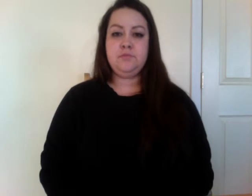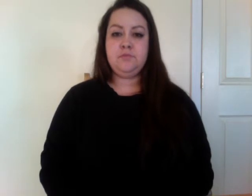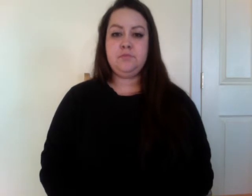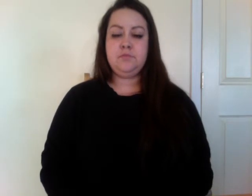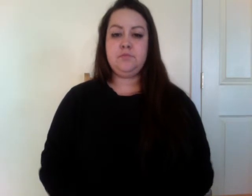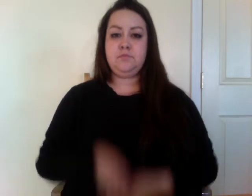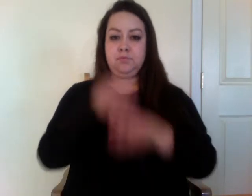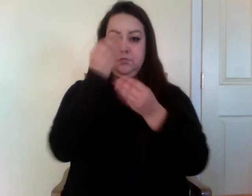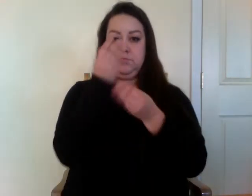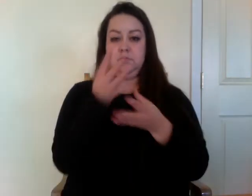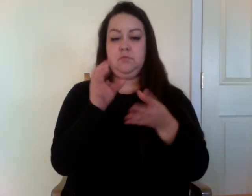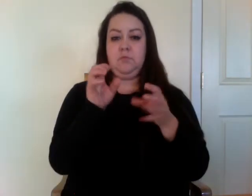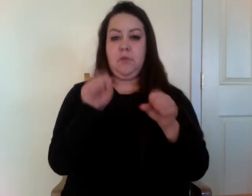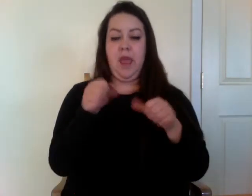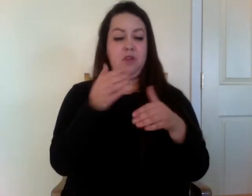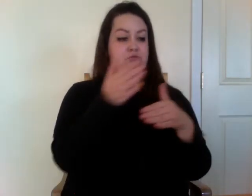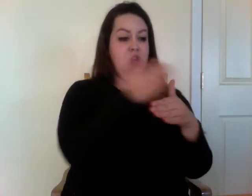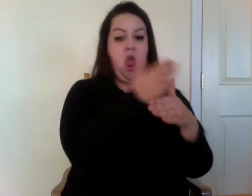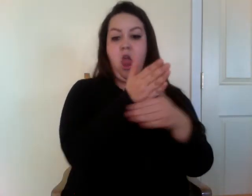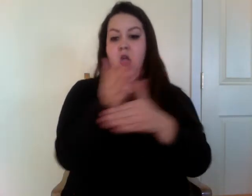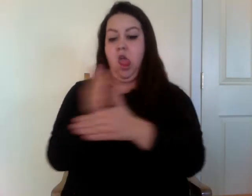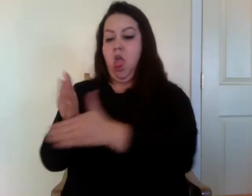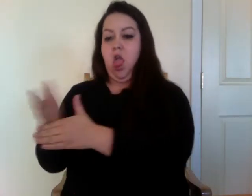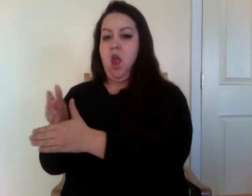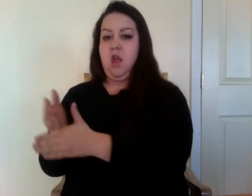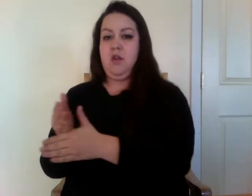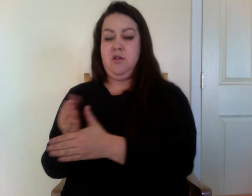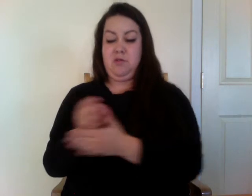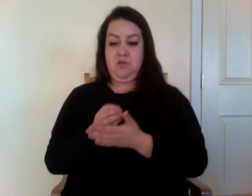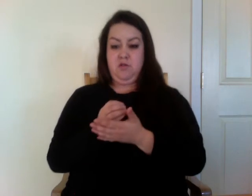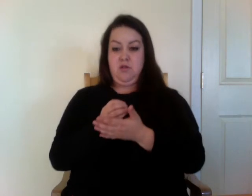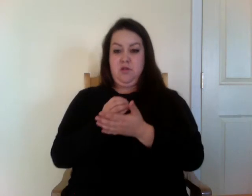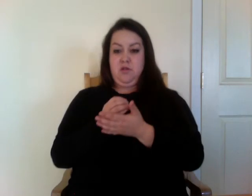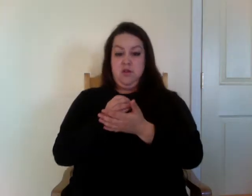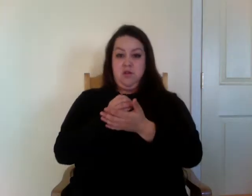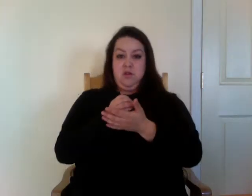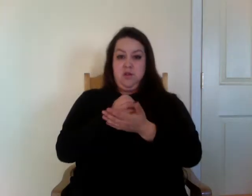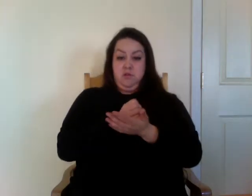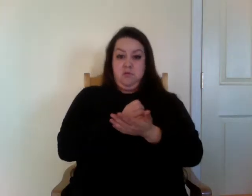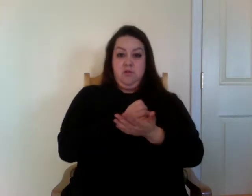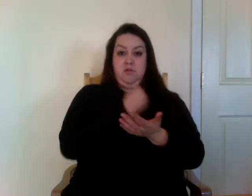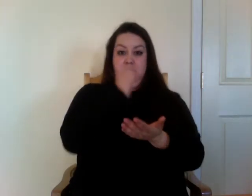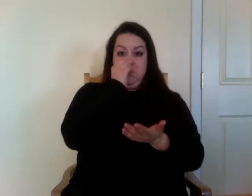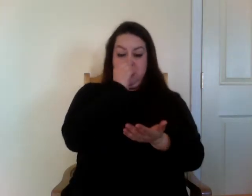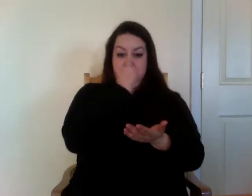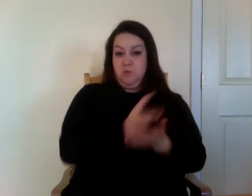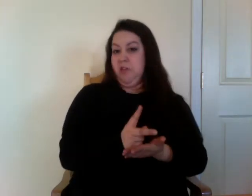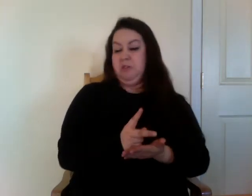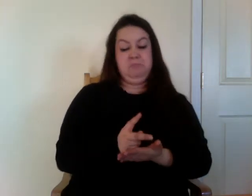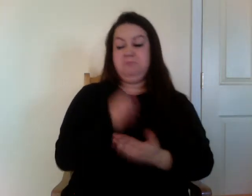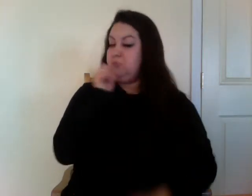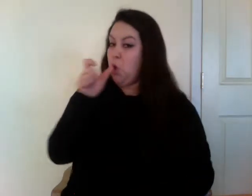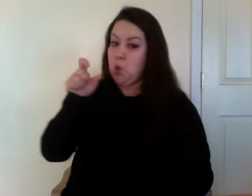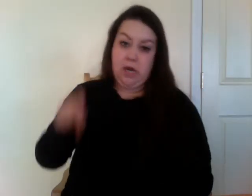be freely shared without the student's consent, and if the student has not placed a withholding of directory information on file with the Admissions and